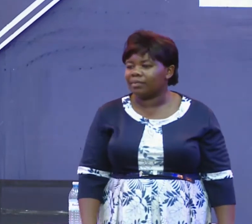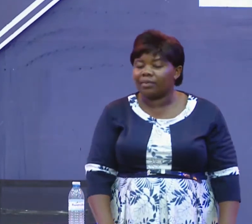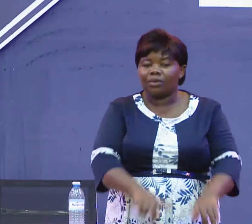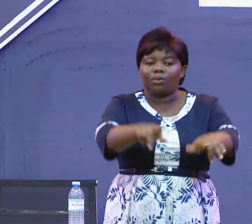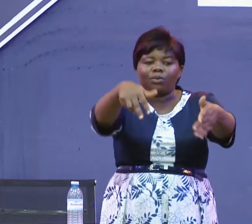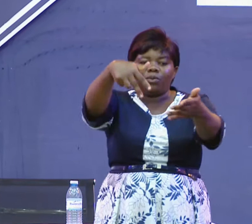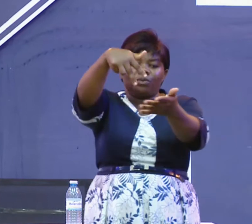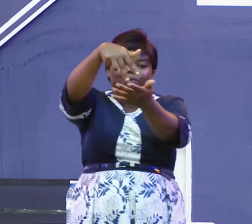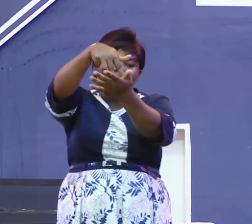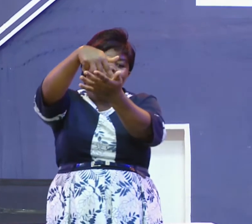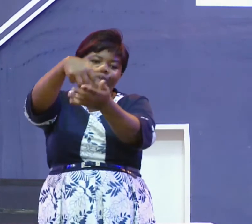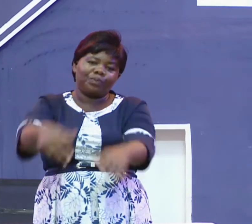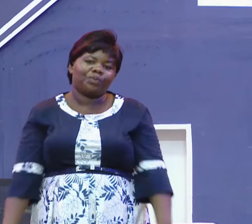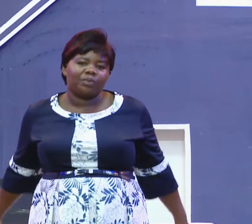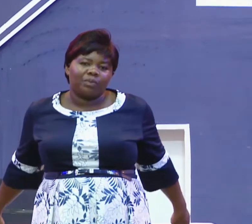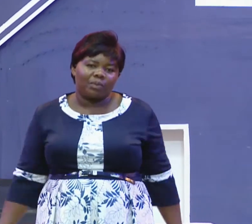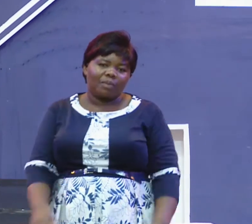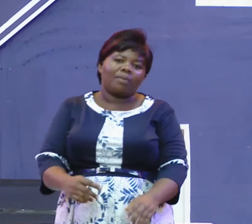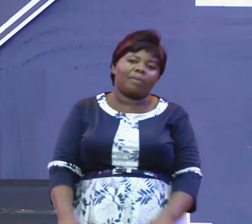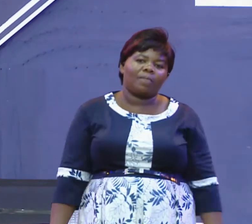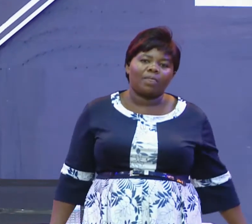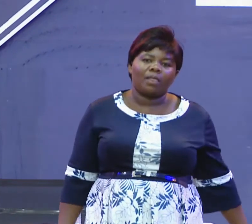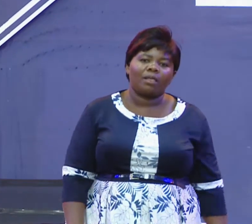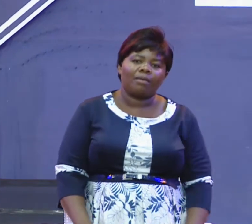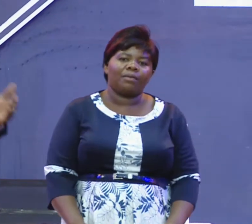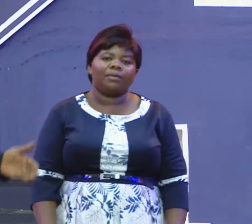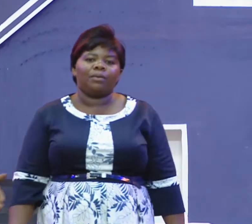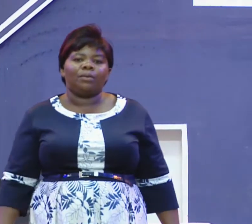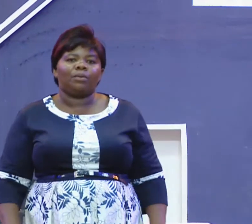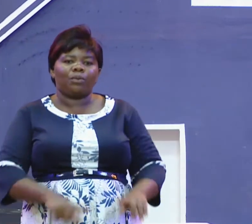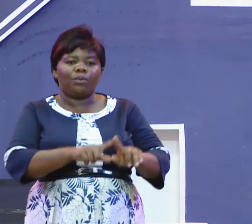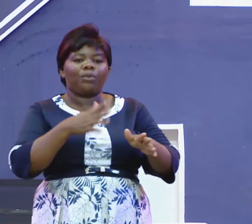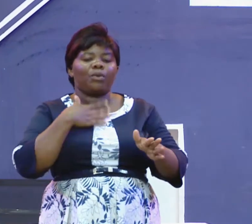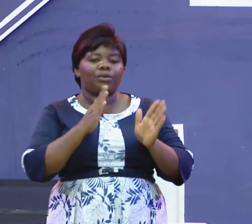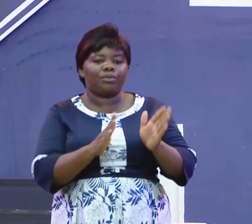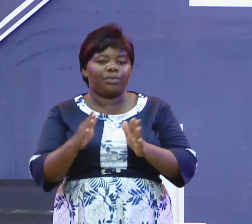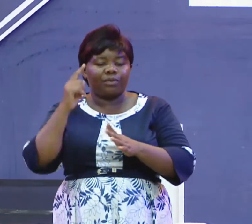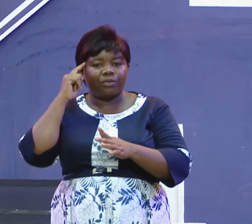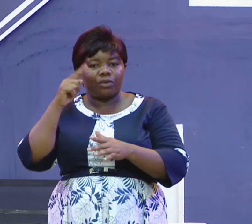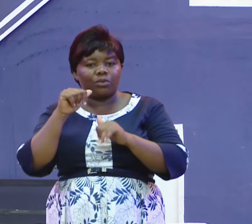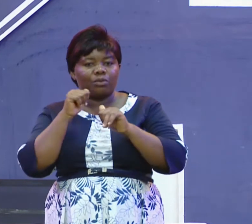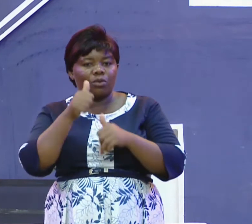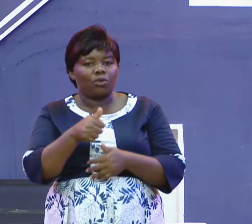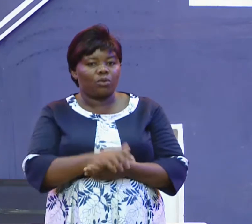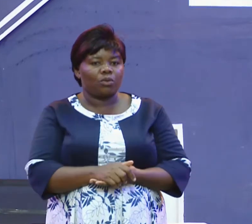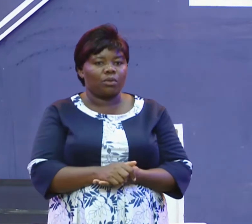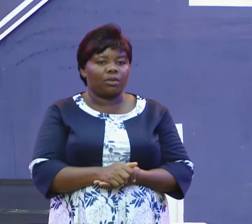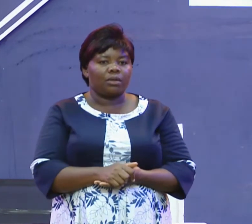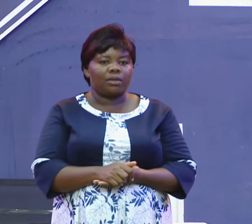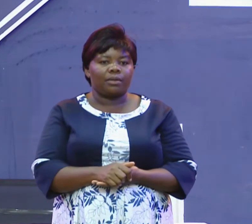the Lord. Let me request us to stand on our feet. We want to prepare ourselves for